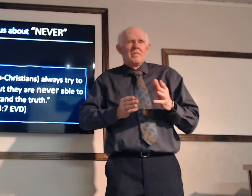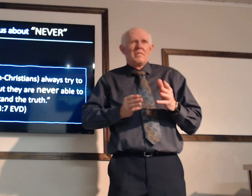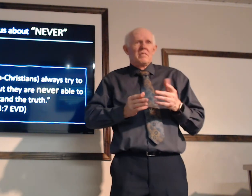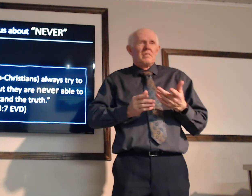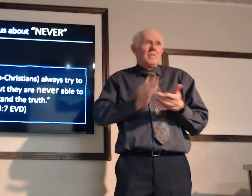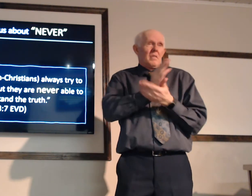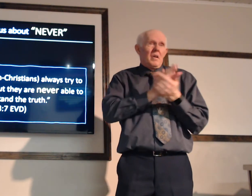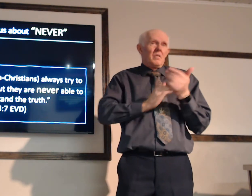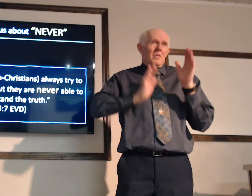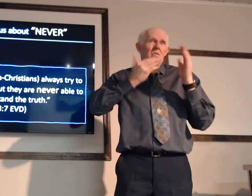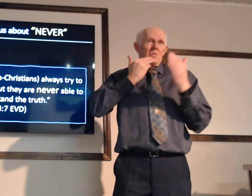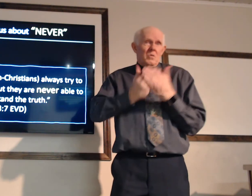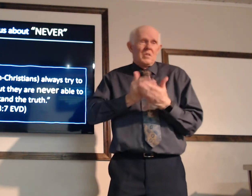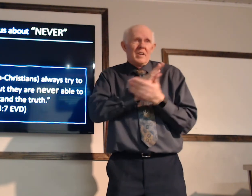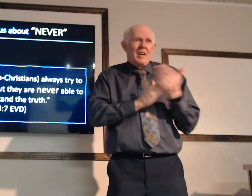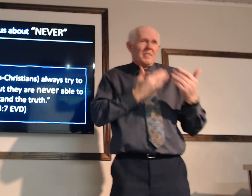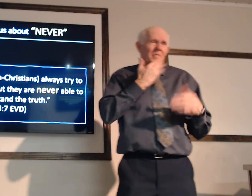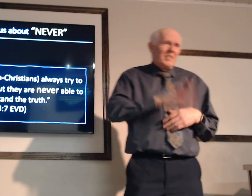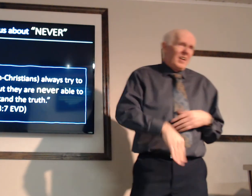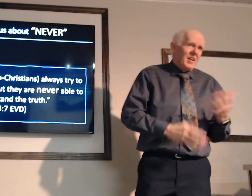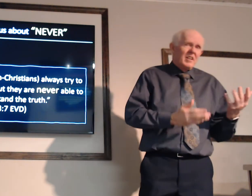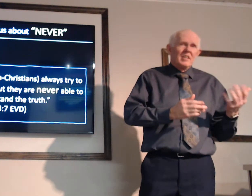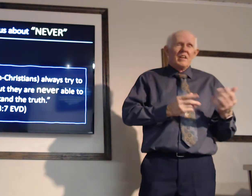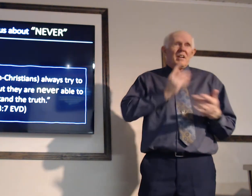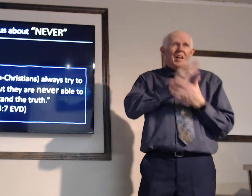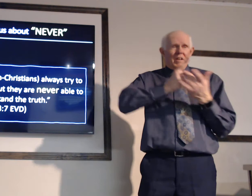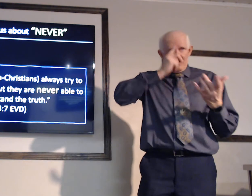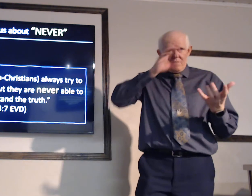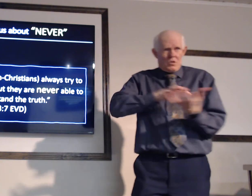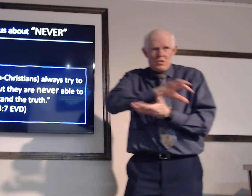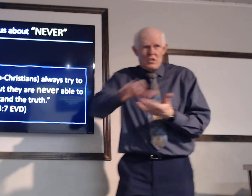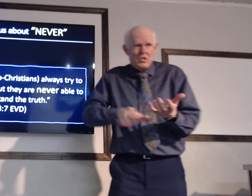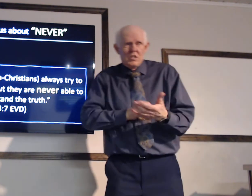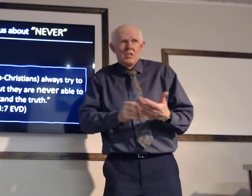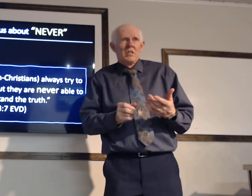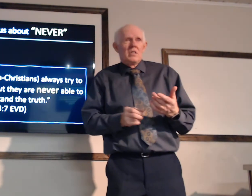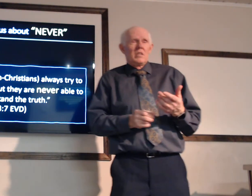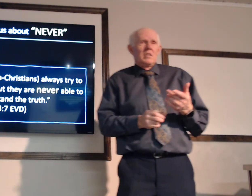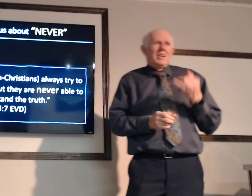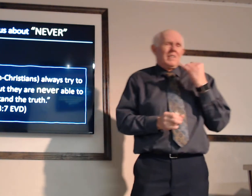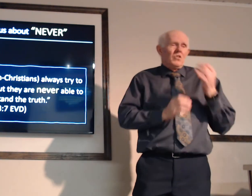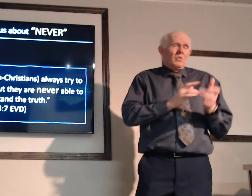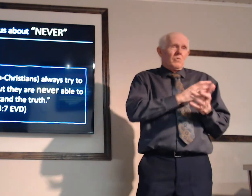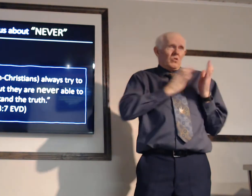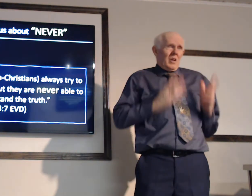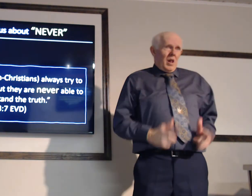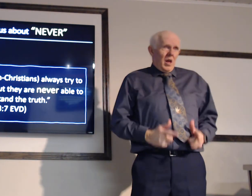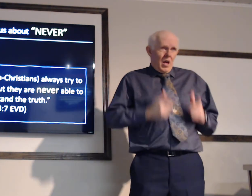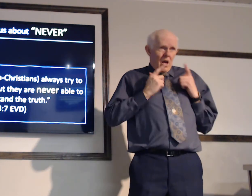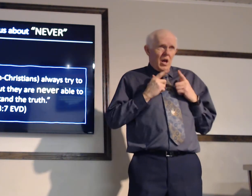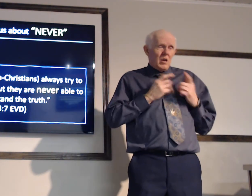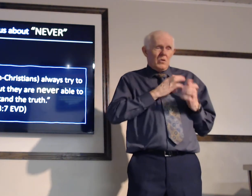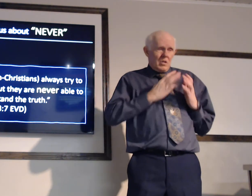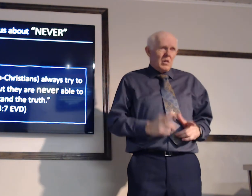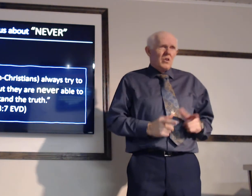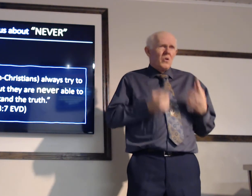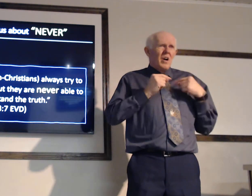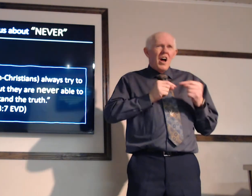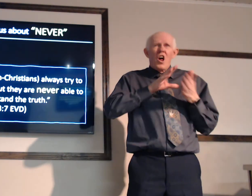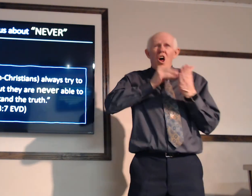some inventions. And some are good and some are bad. And some are confusing. But in Christian life,